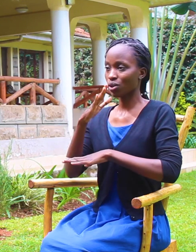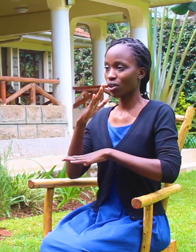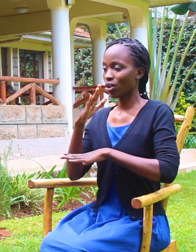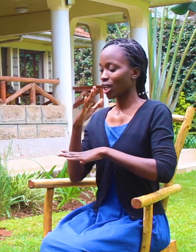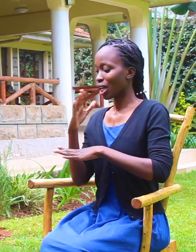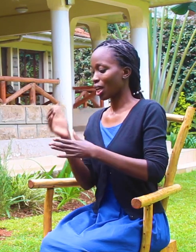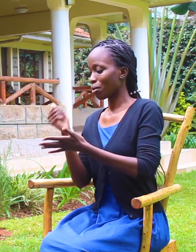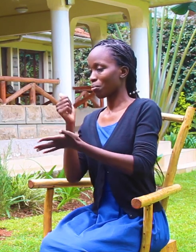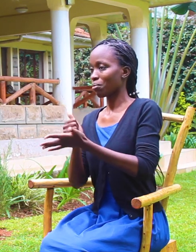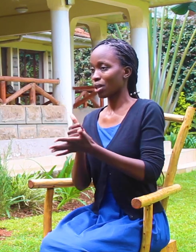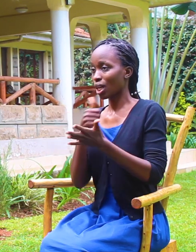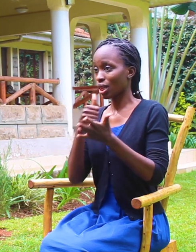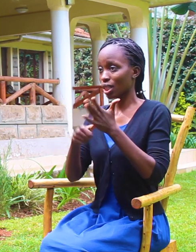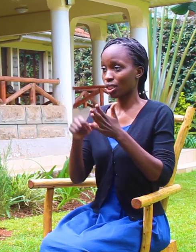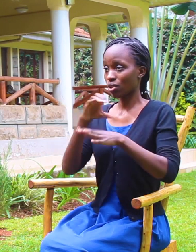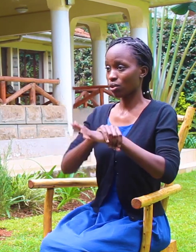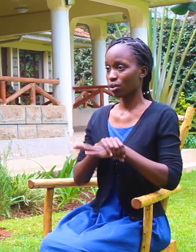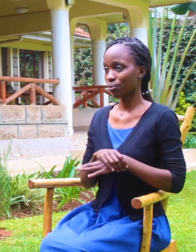But unfortunately, they posted her to Masai Mara.